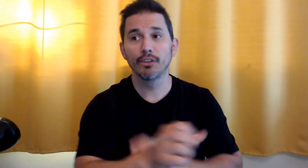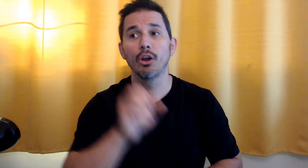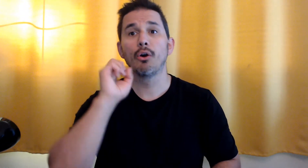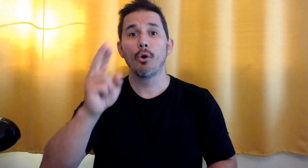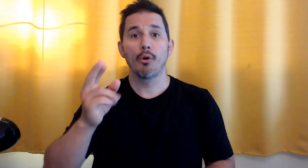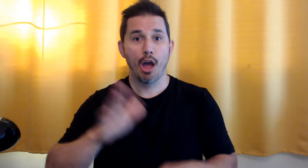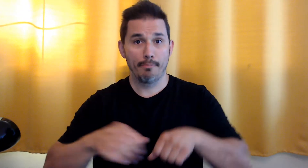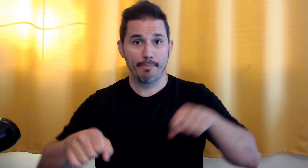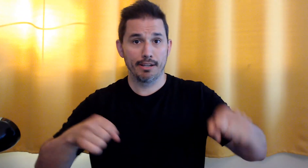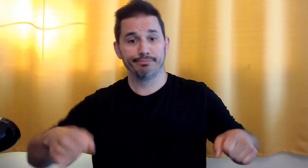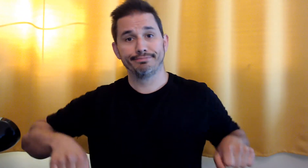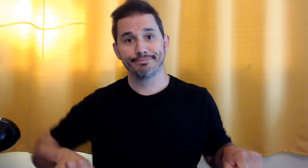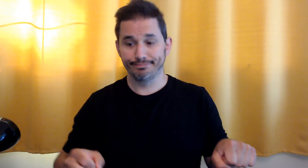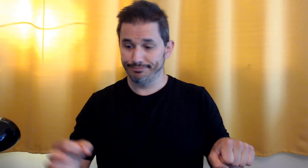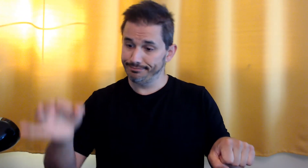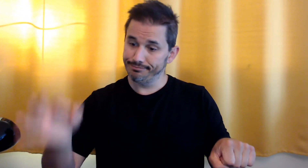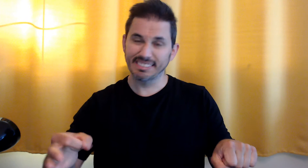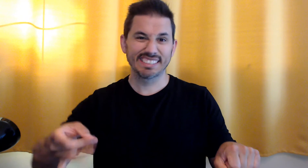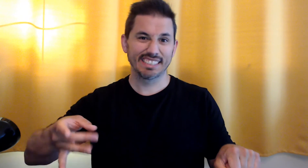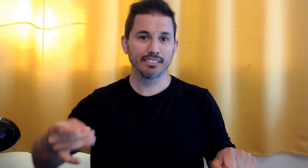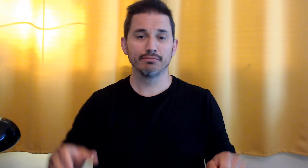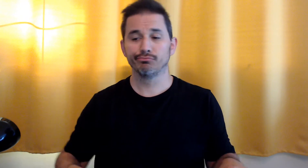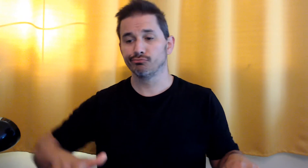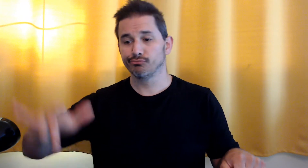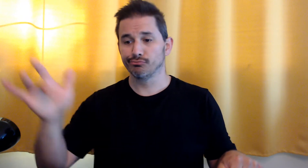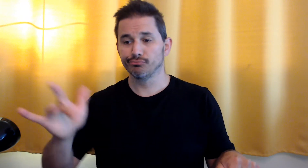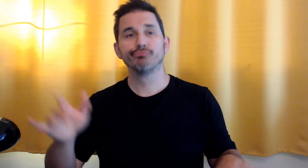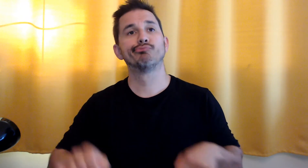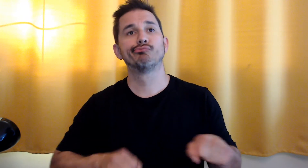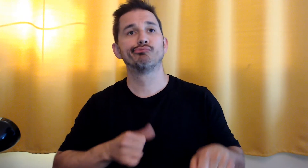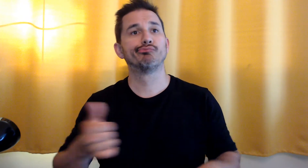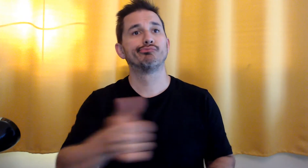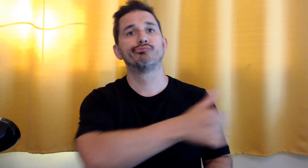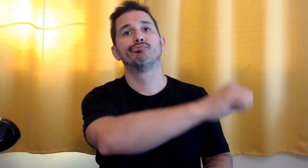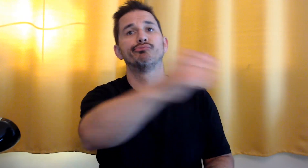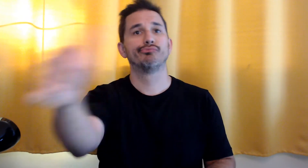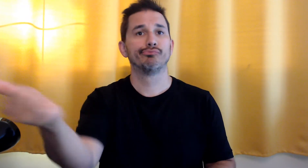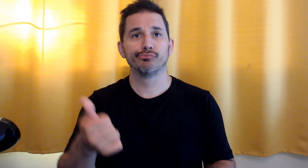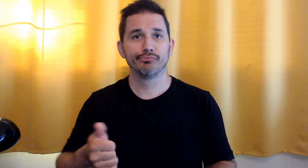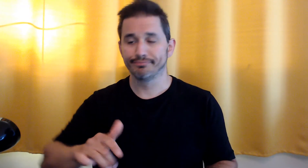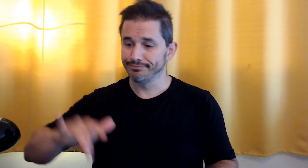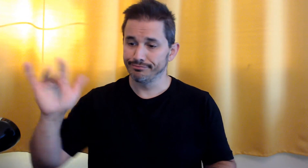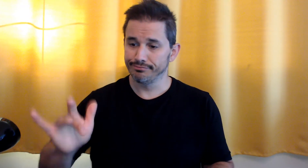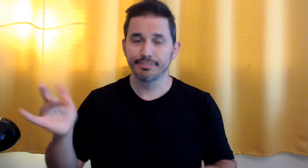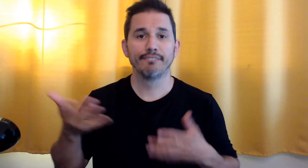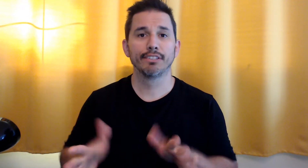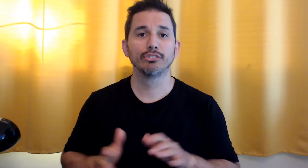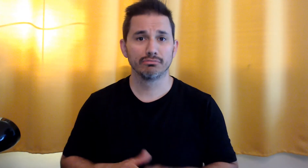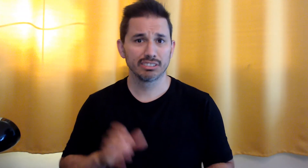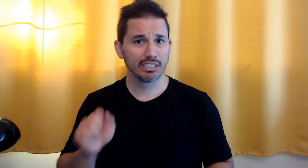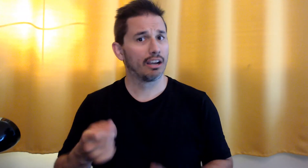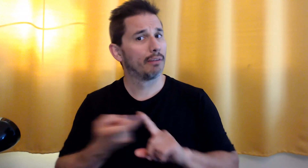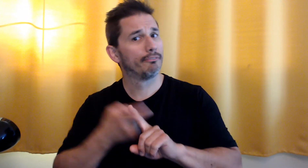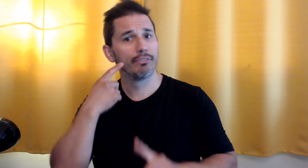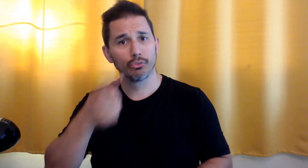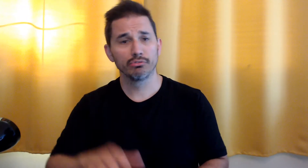handlebar. That way you just have to hit the button to start your workout and then hit it again to finish it. That way it's completely automatic and you don't